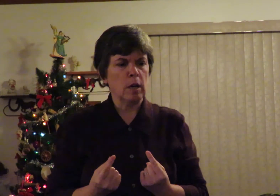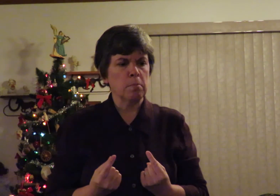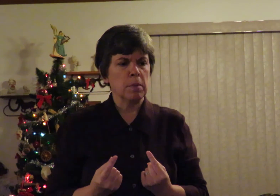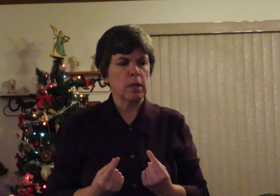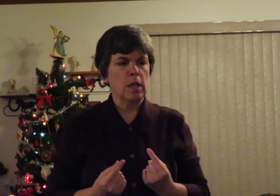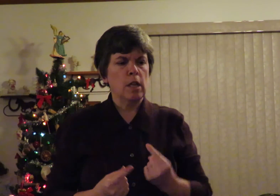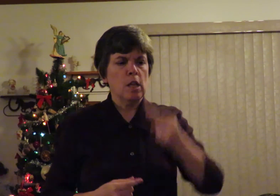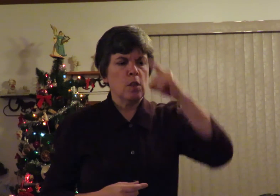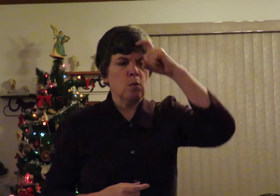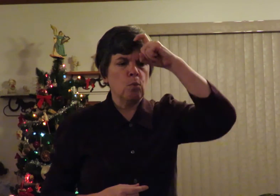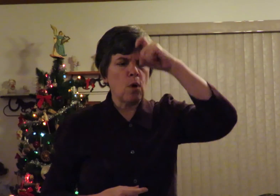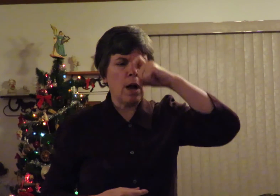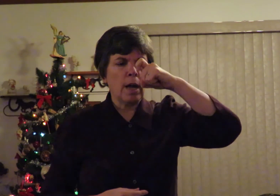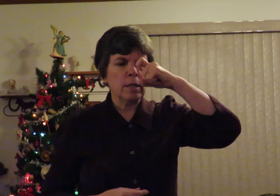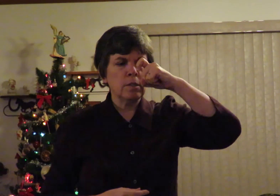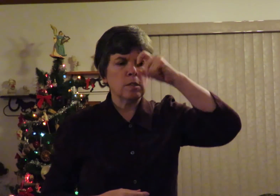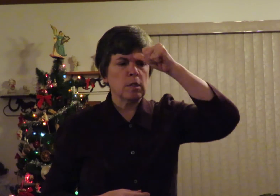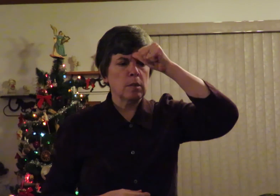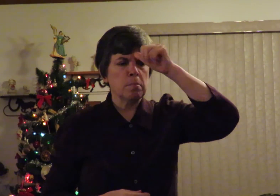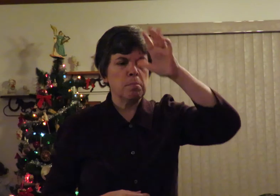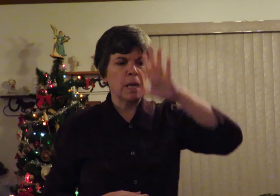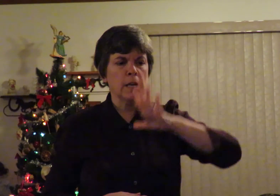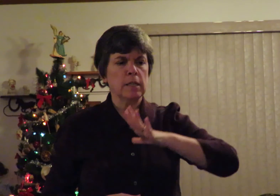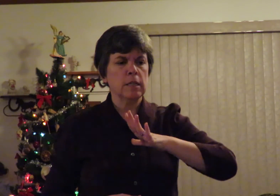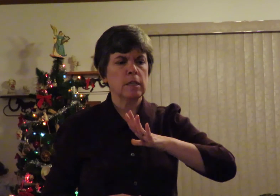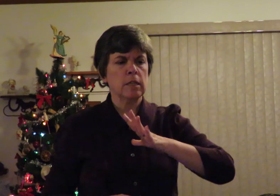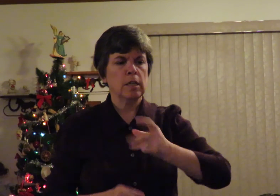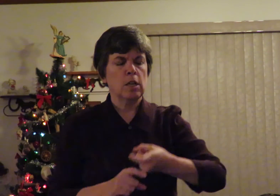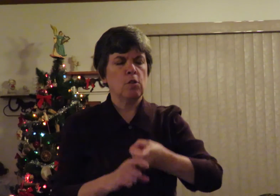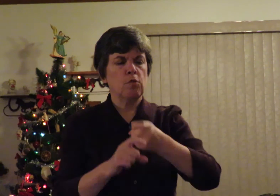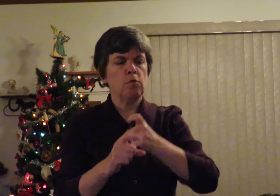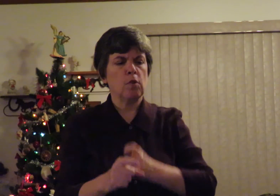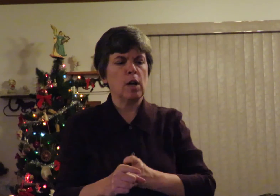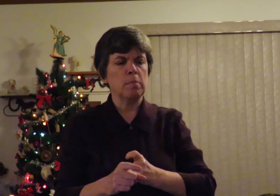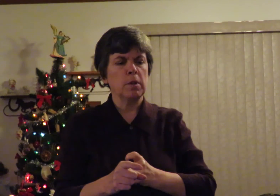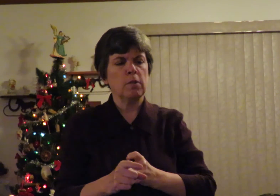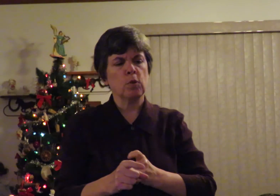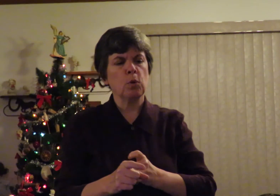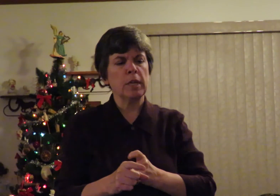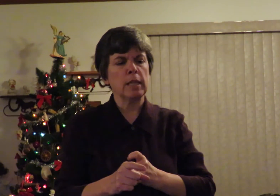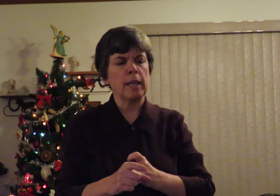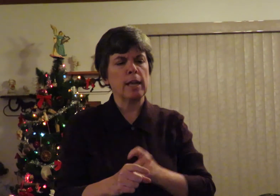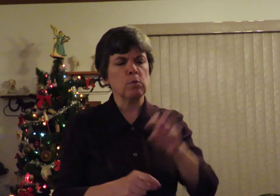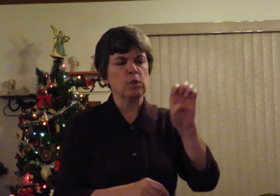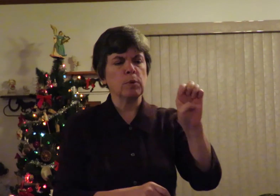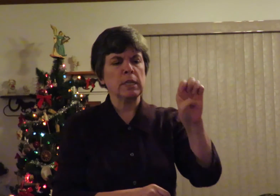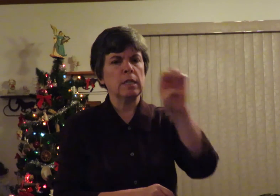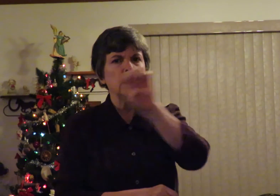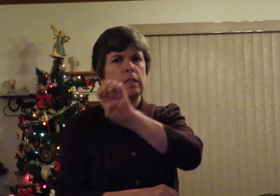come the wise men for Orient Land, we're doing